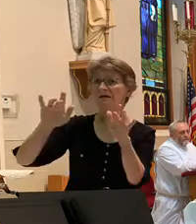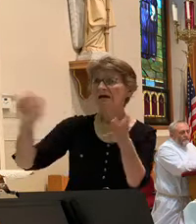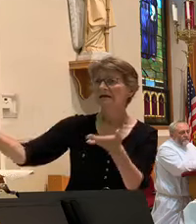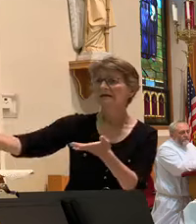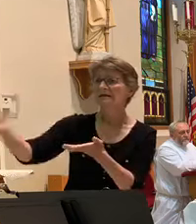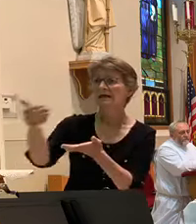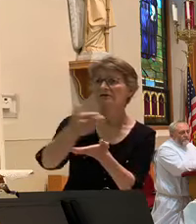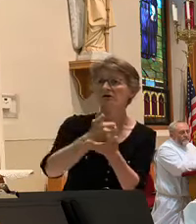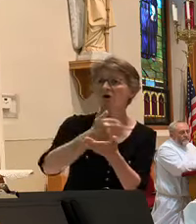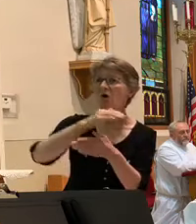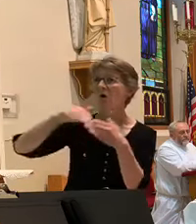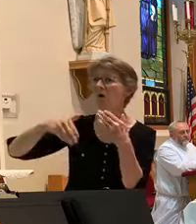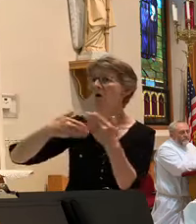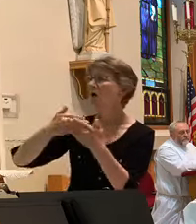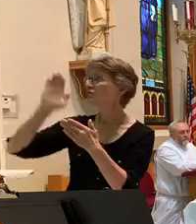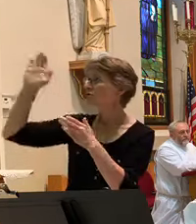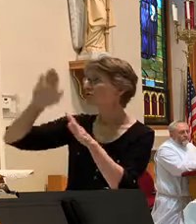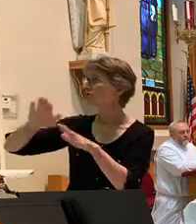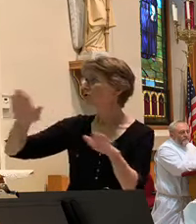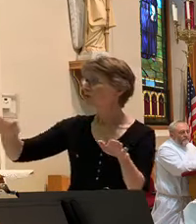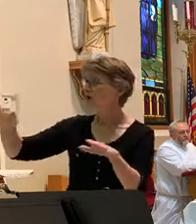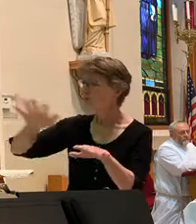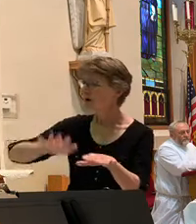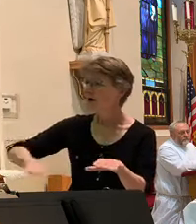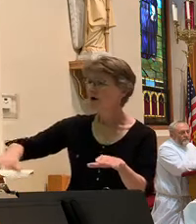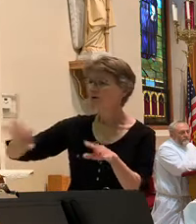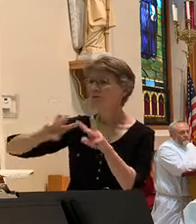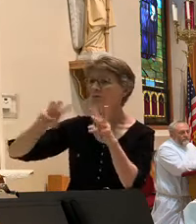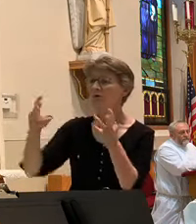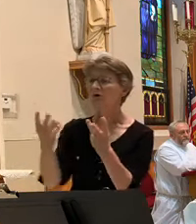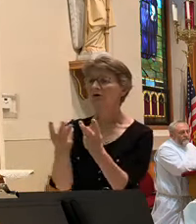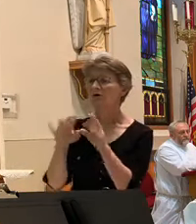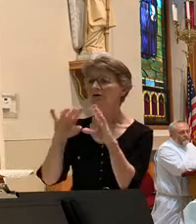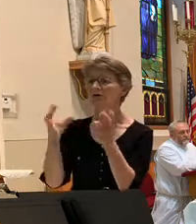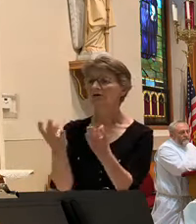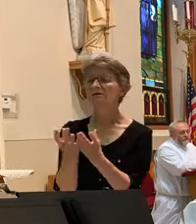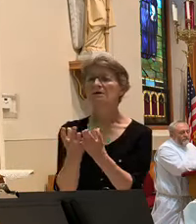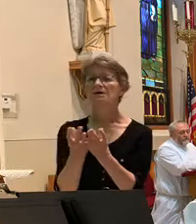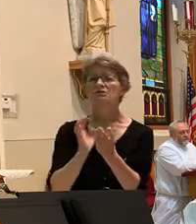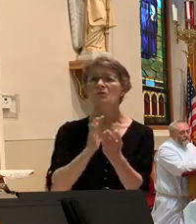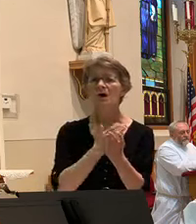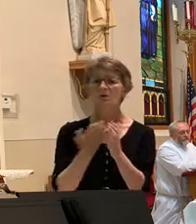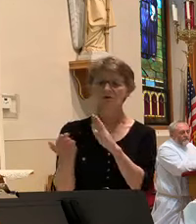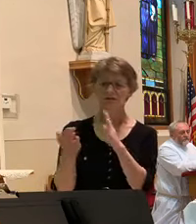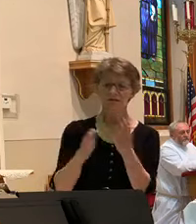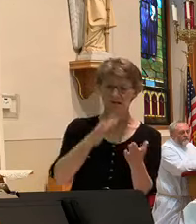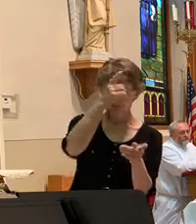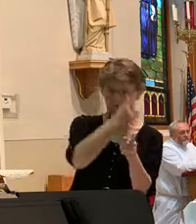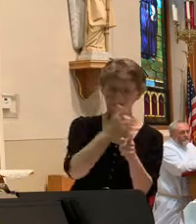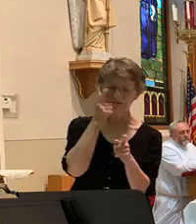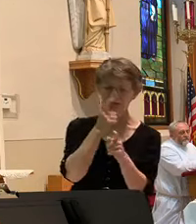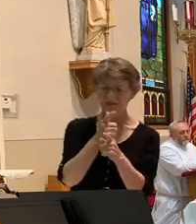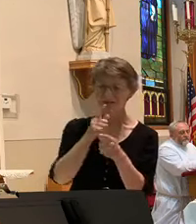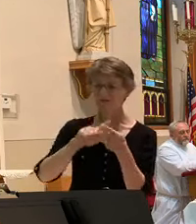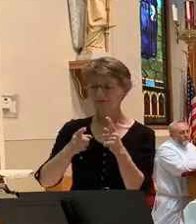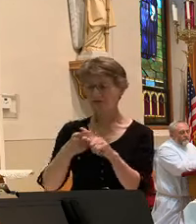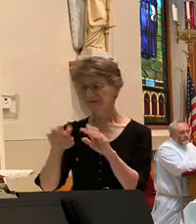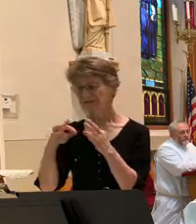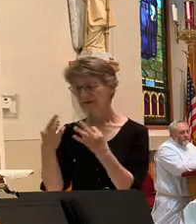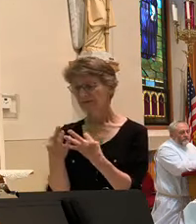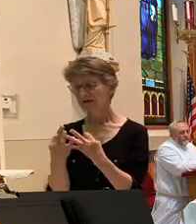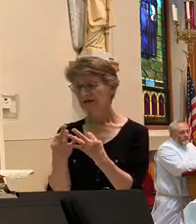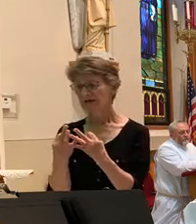yourself all your children scattered throughout the world. To our departed brothers and sisters, and to all who were pleasing to you